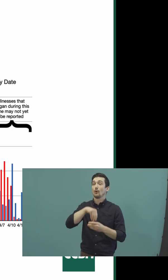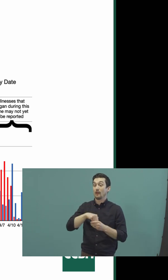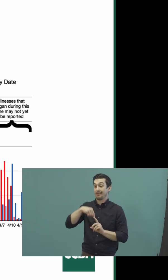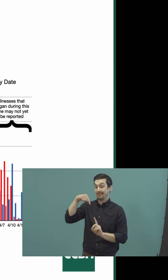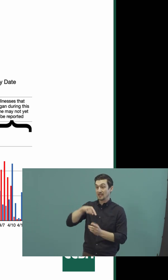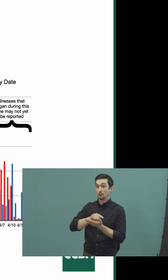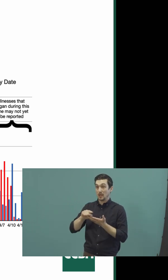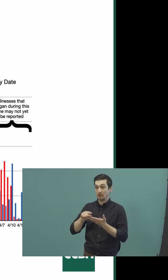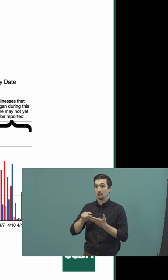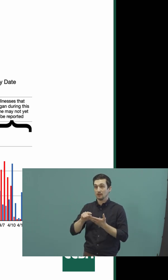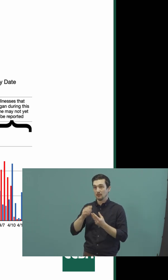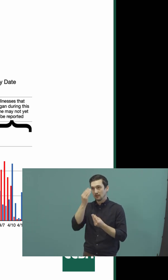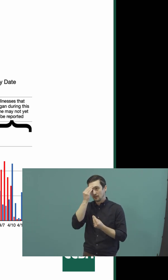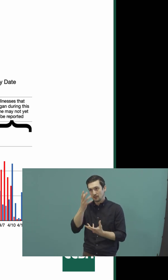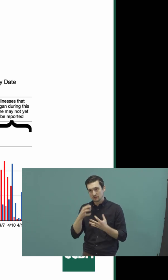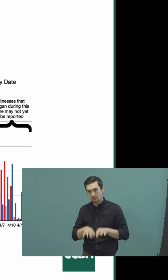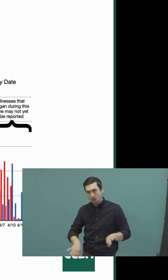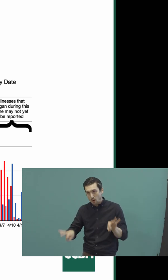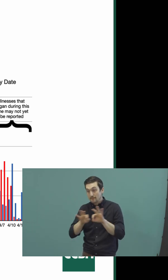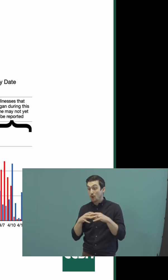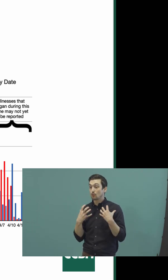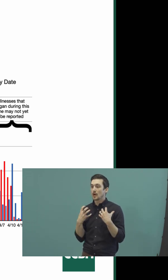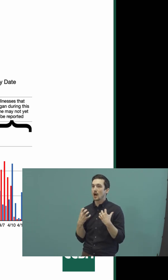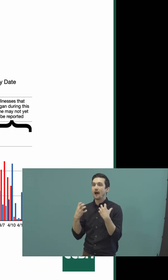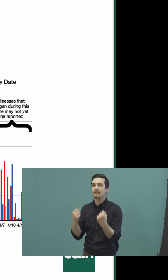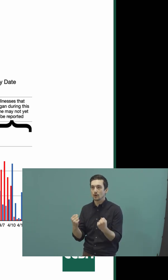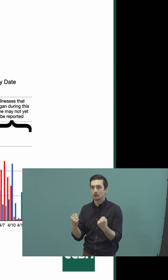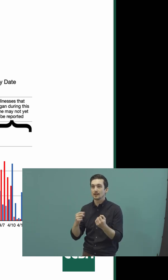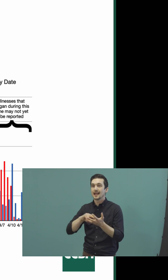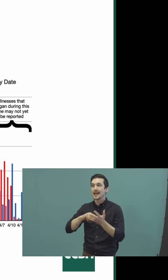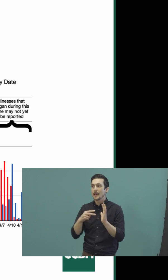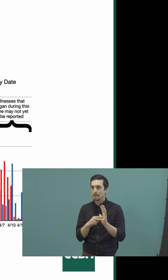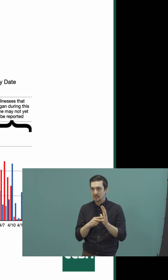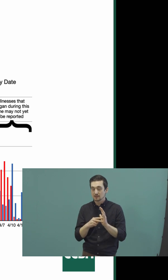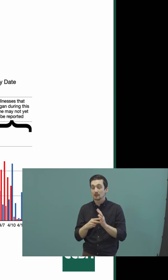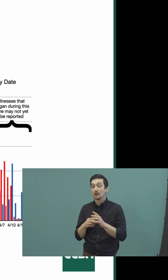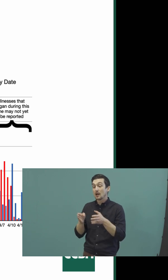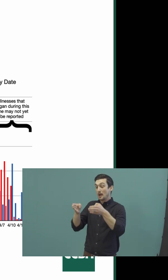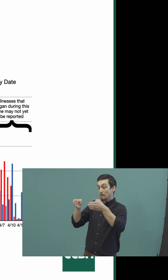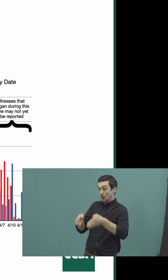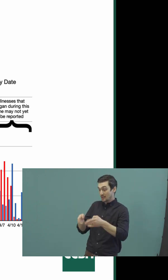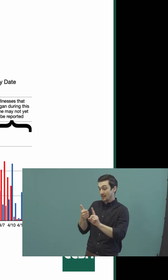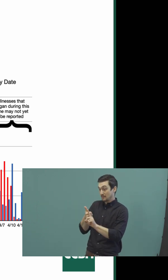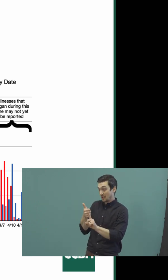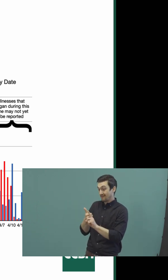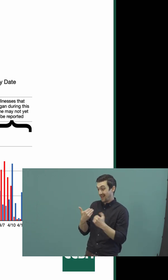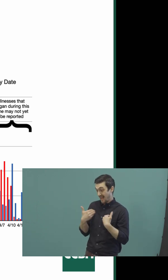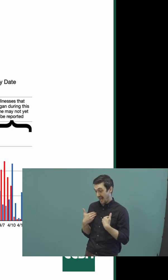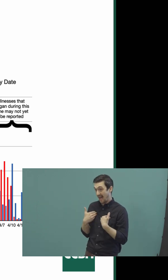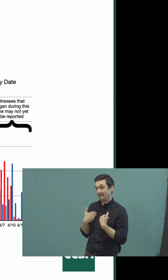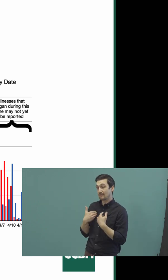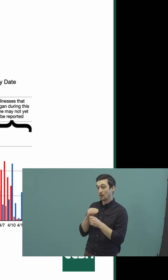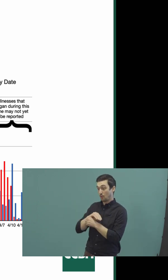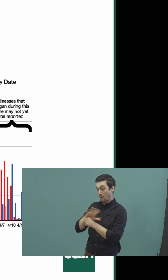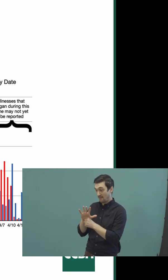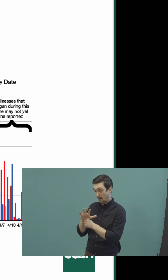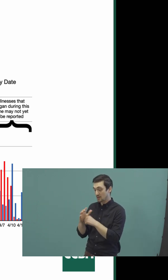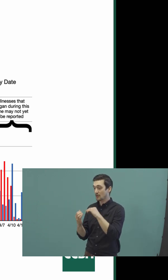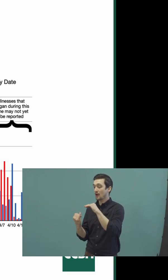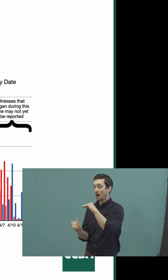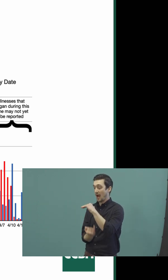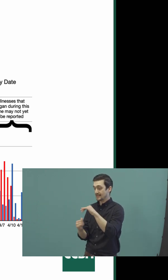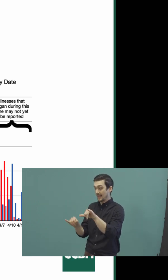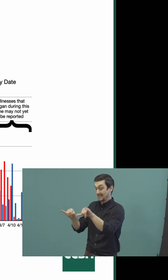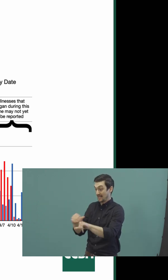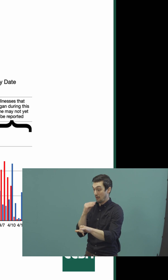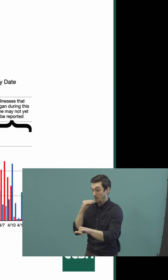week the recovered cases. What that means is we discontinue isolation for those individuals, and those are seen in